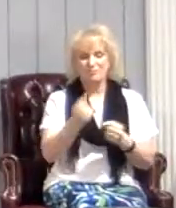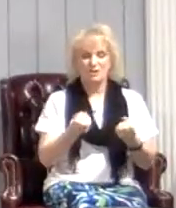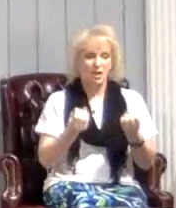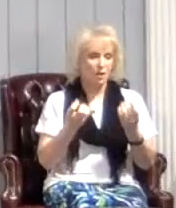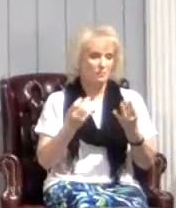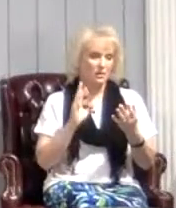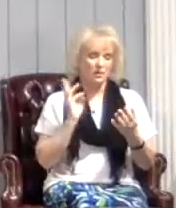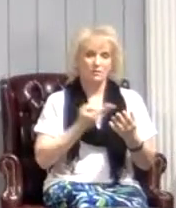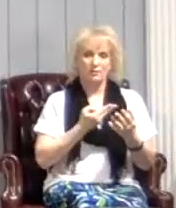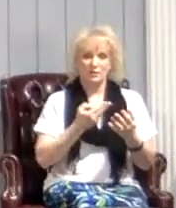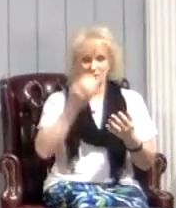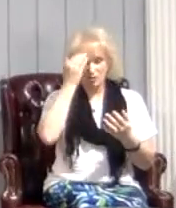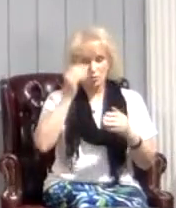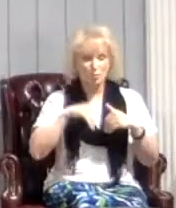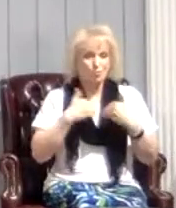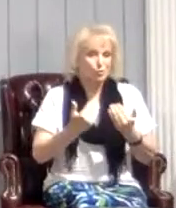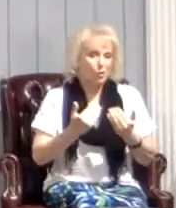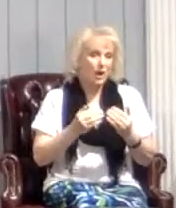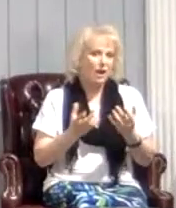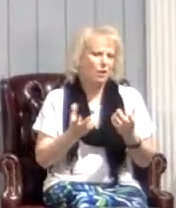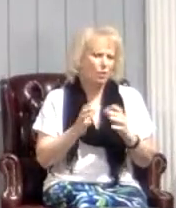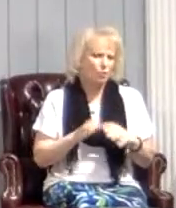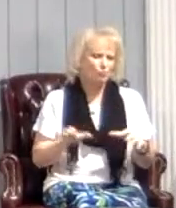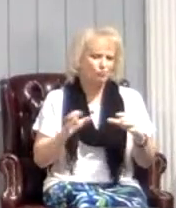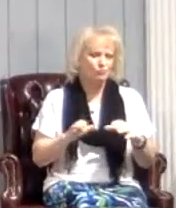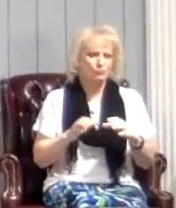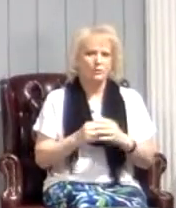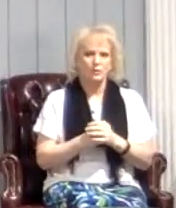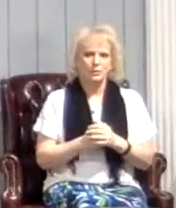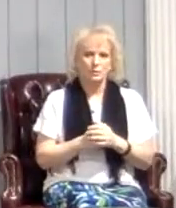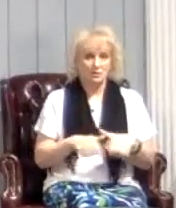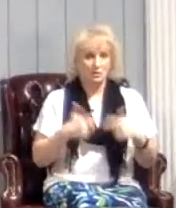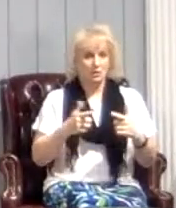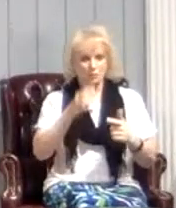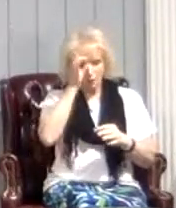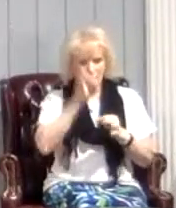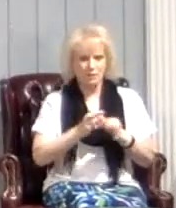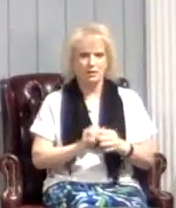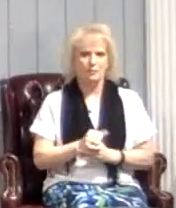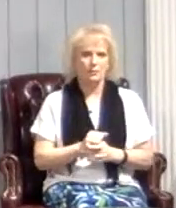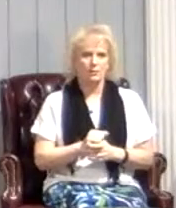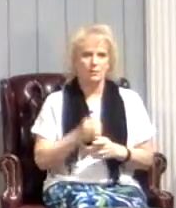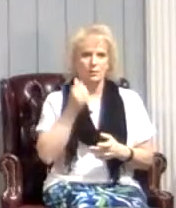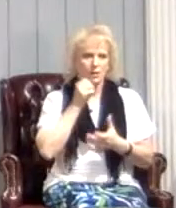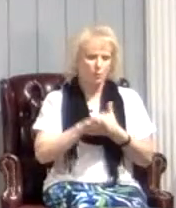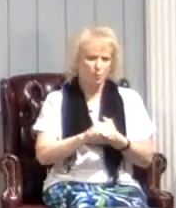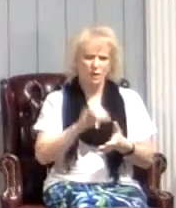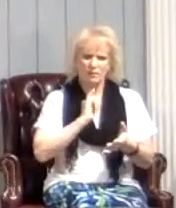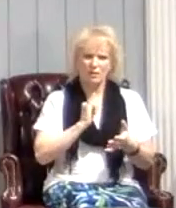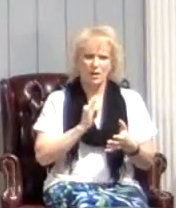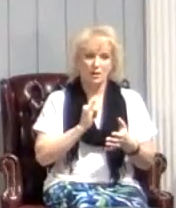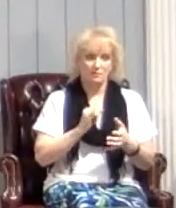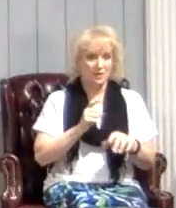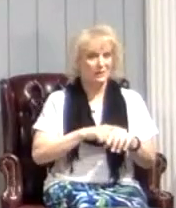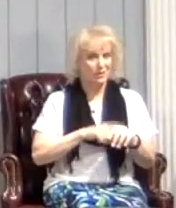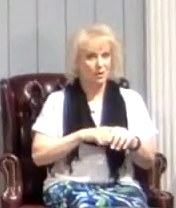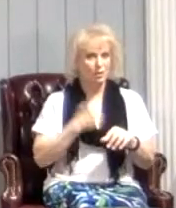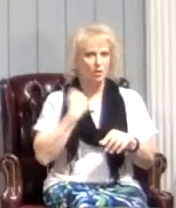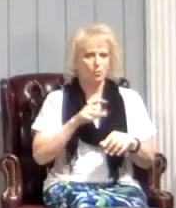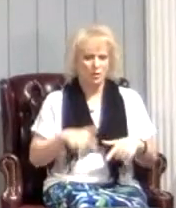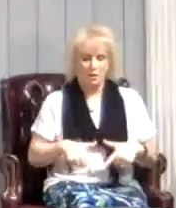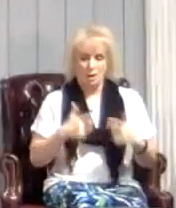to live by faith. Not many of us know how to do it. Nita and I have had some times where we've lived by faith.